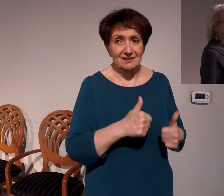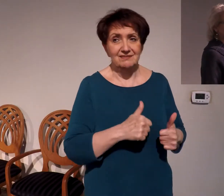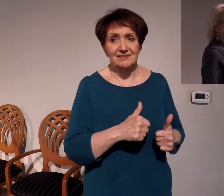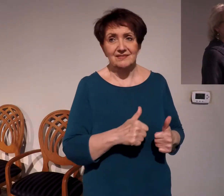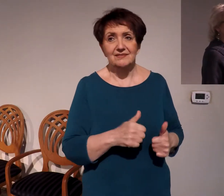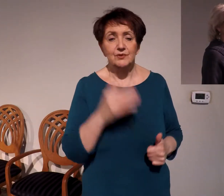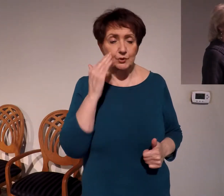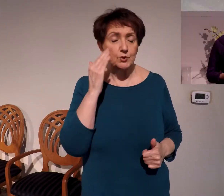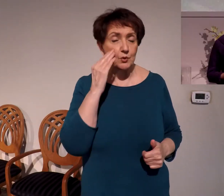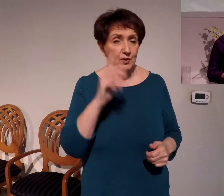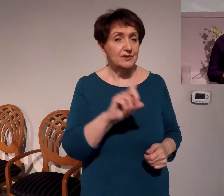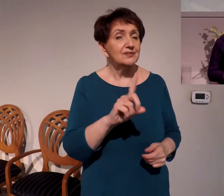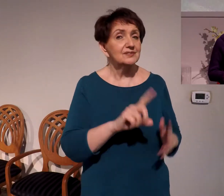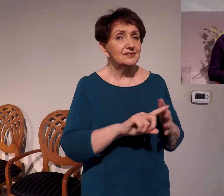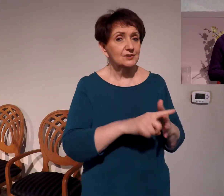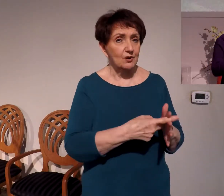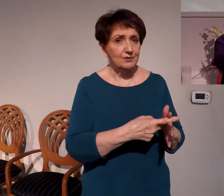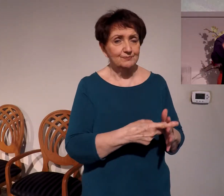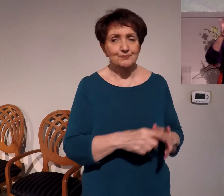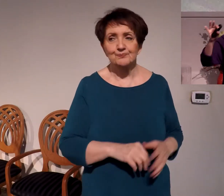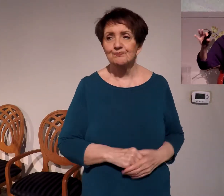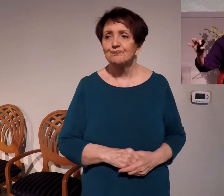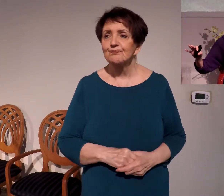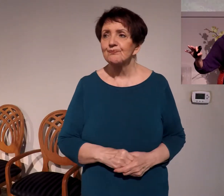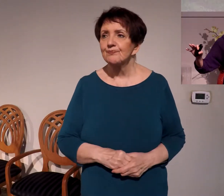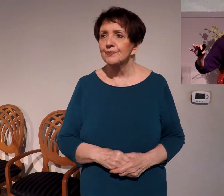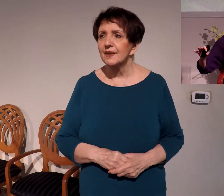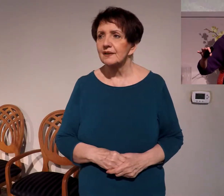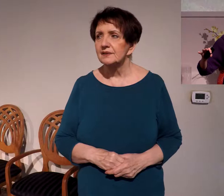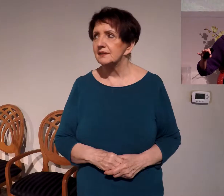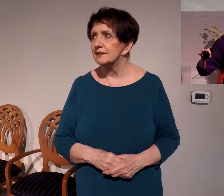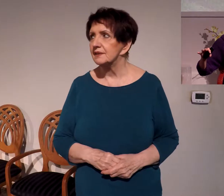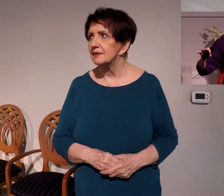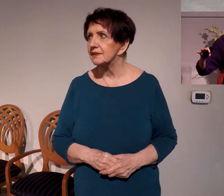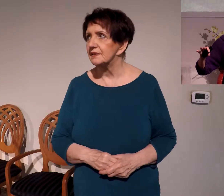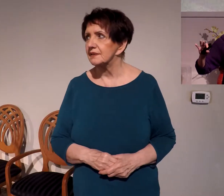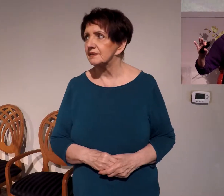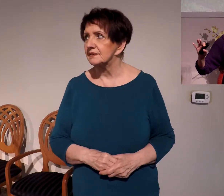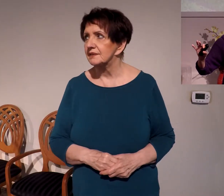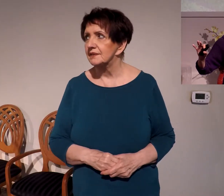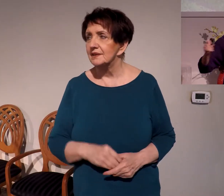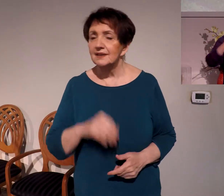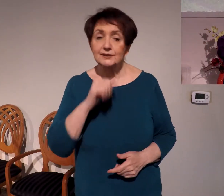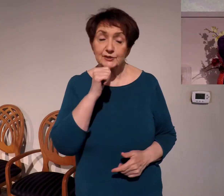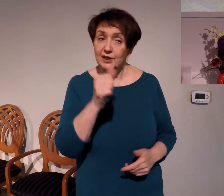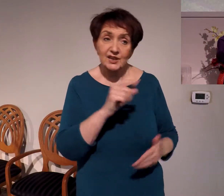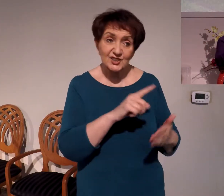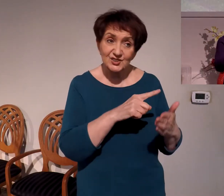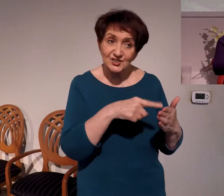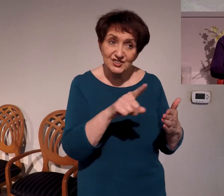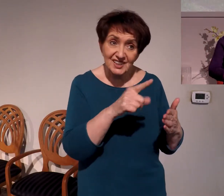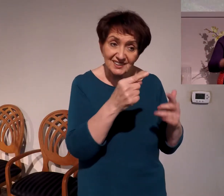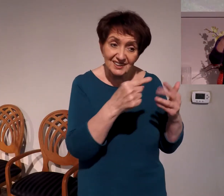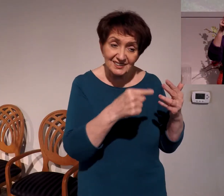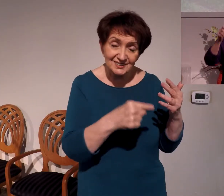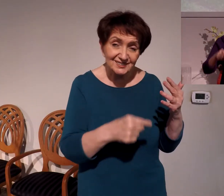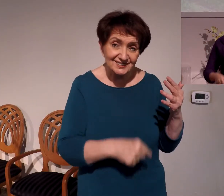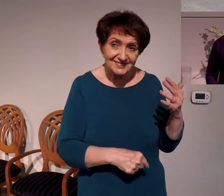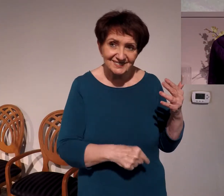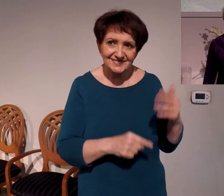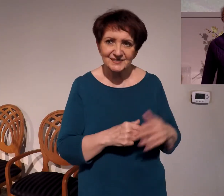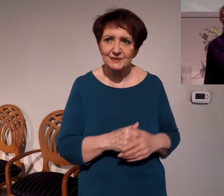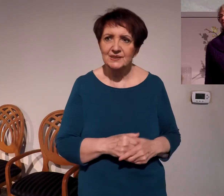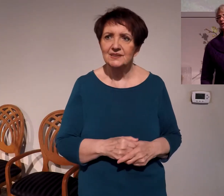to start. So this is not a checklist, another checklist of things you have to do,